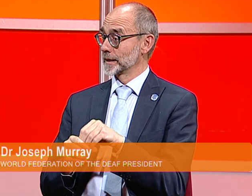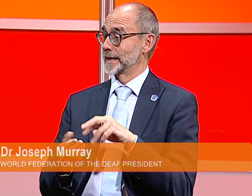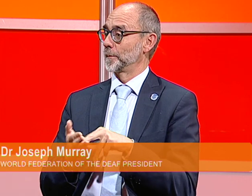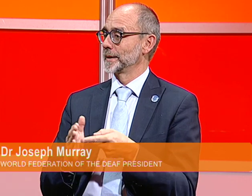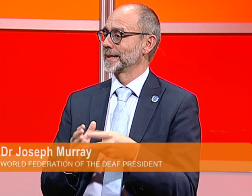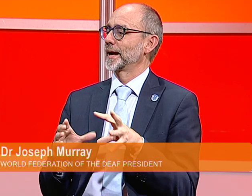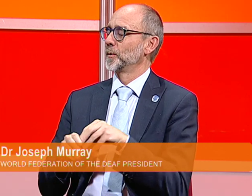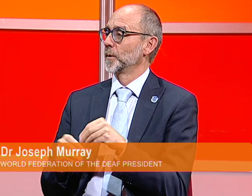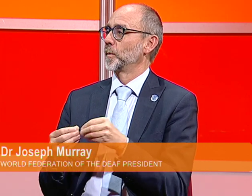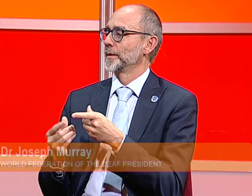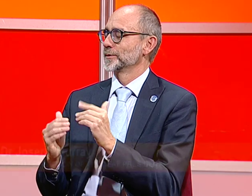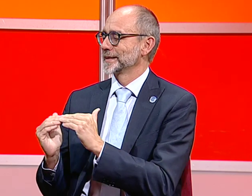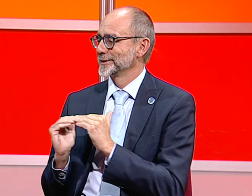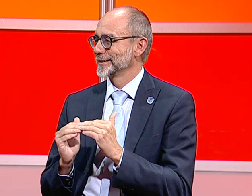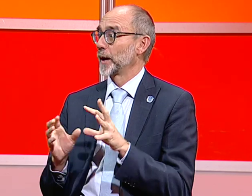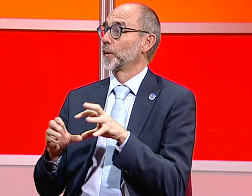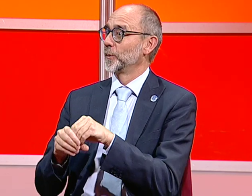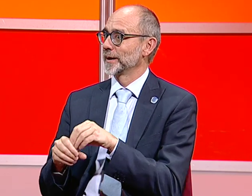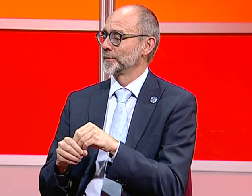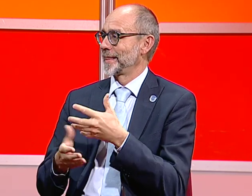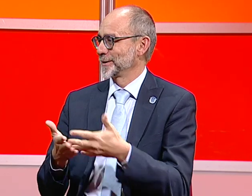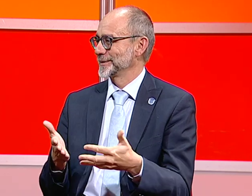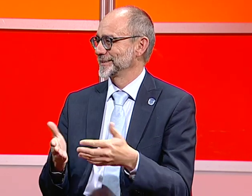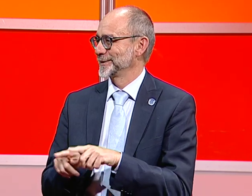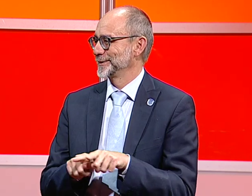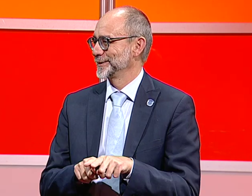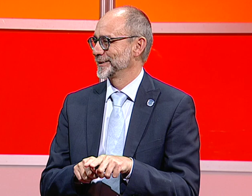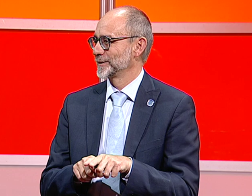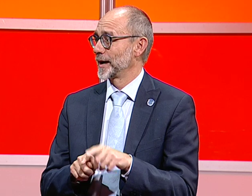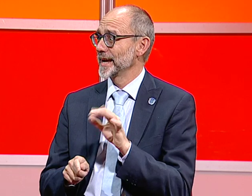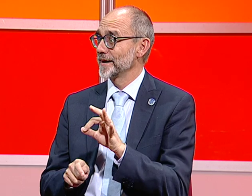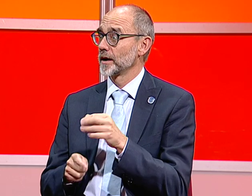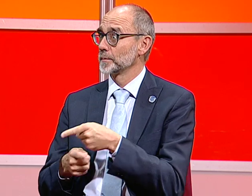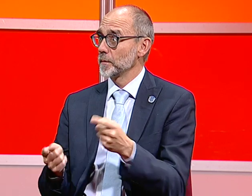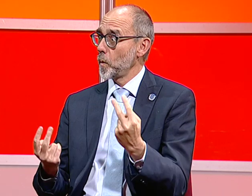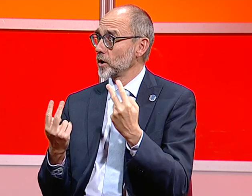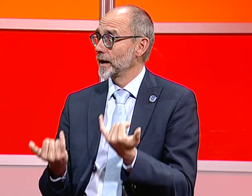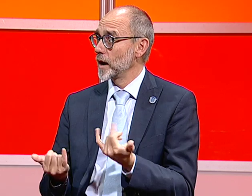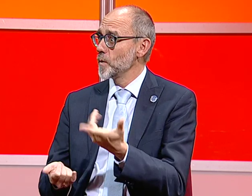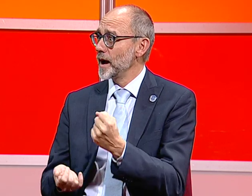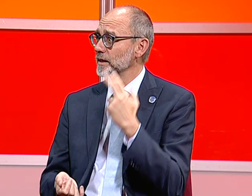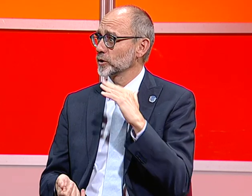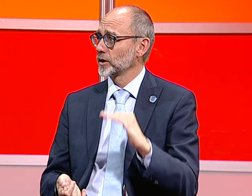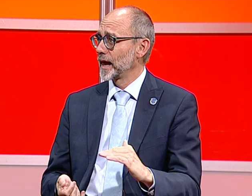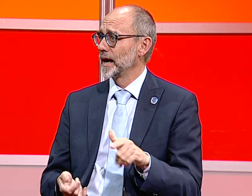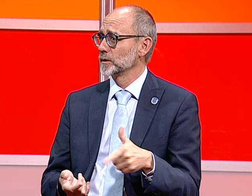sign language, and when you include them from an early age, then you provide them with sign language. So